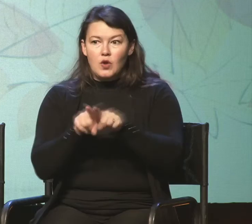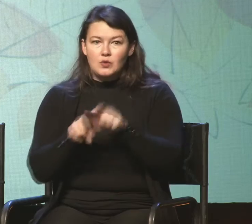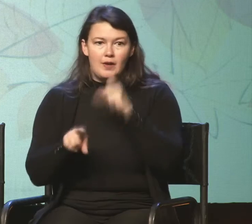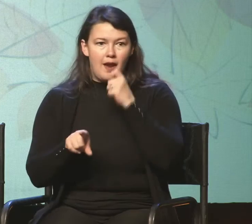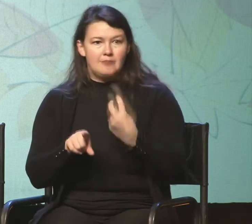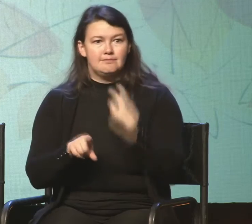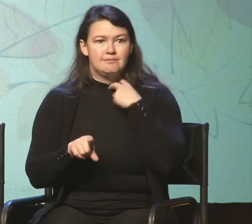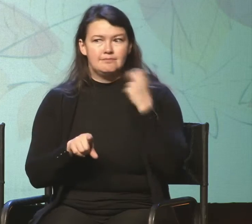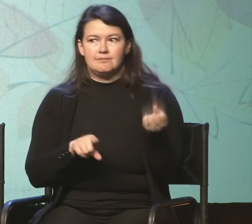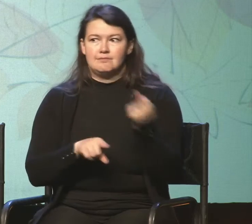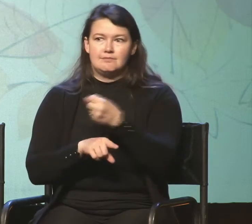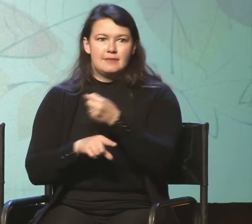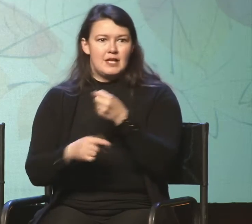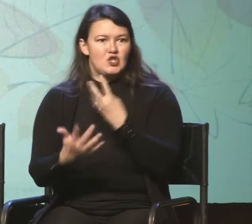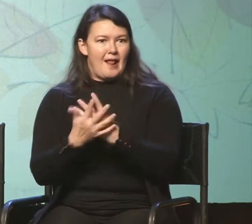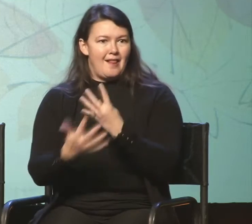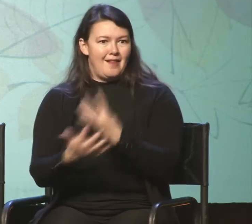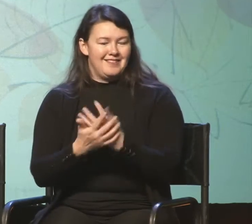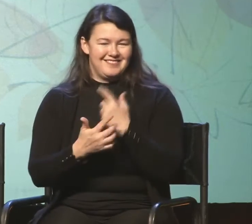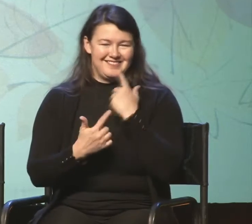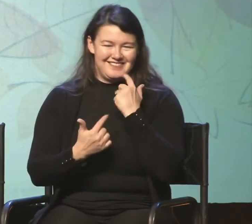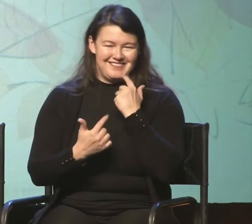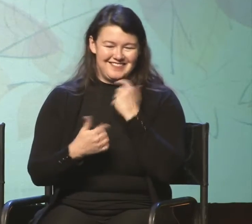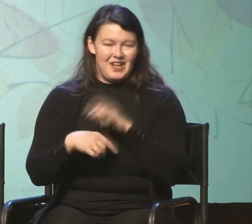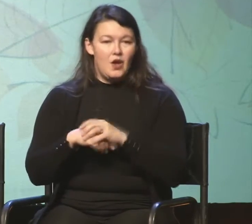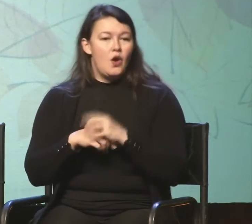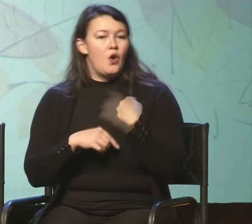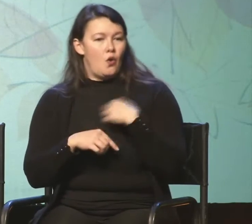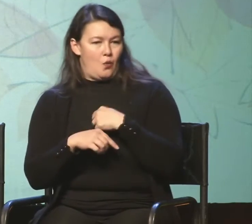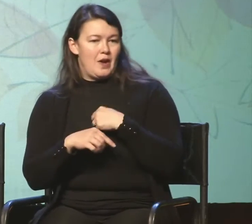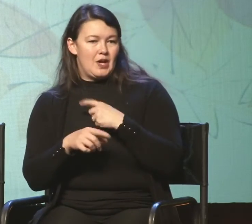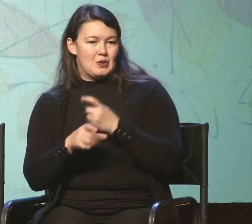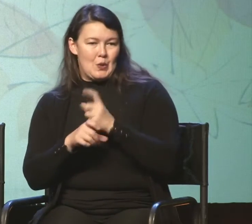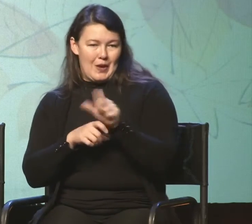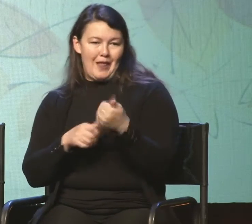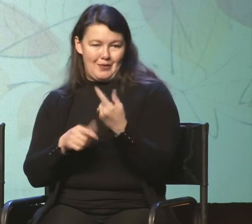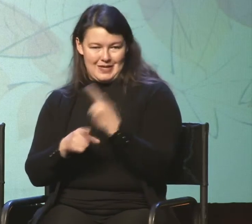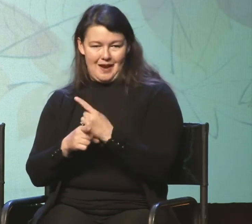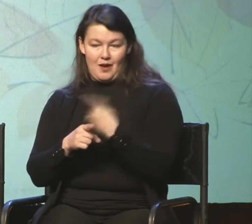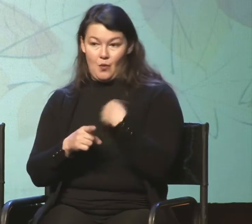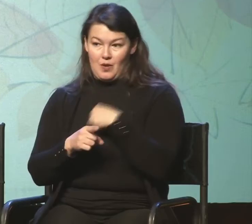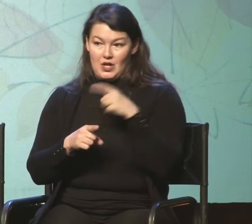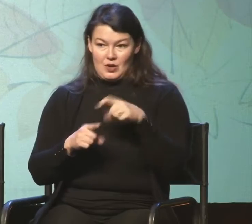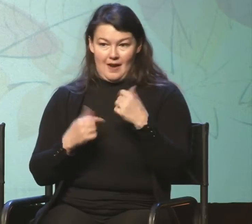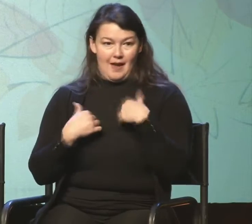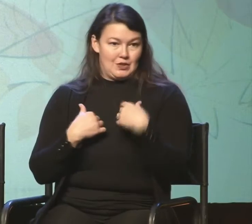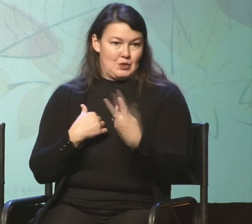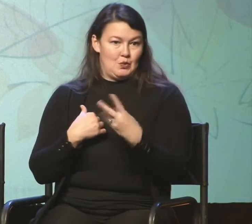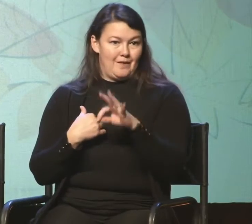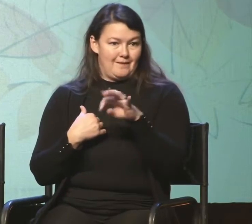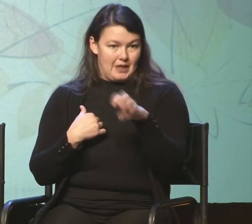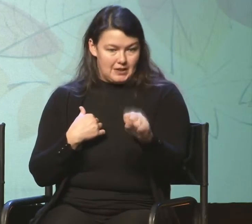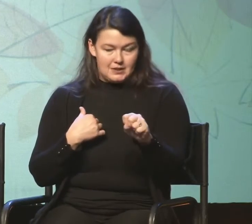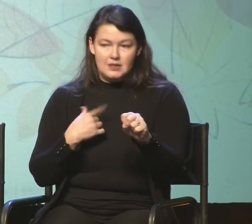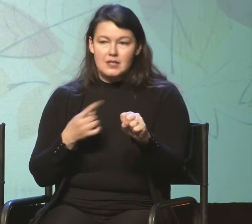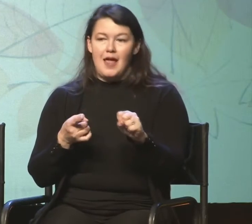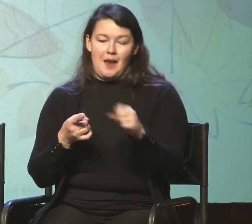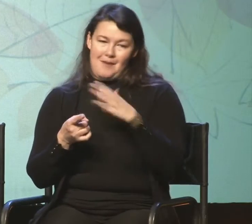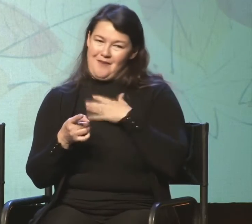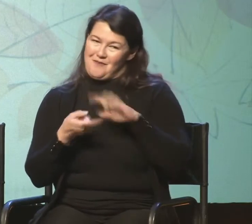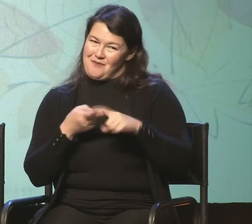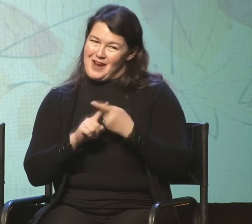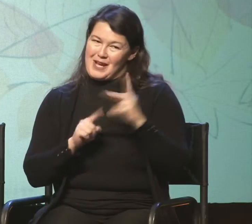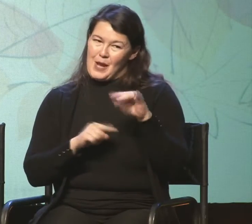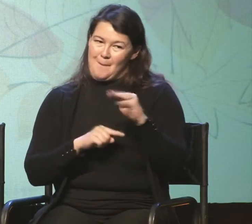So that's the thing. We joked about the other day that we should have 2 fees, and my friend Kim says this all the time. You